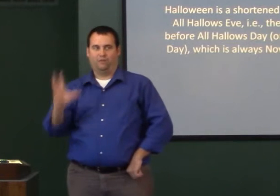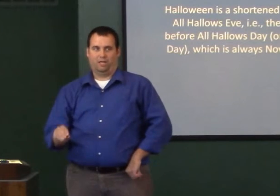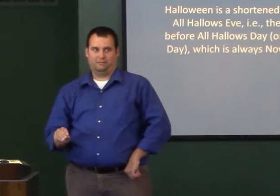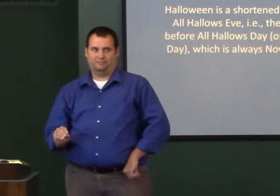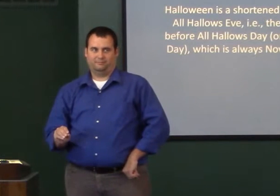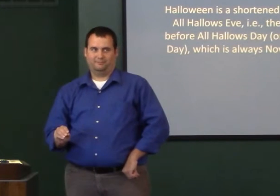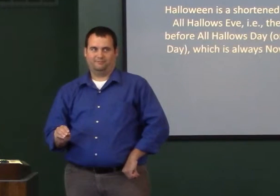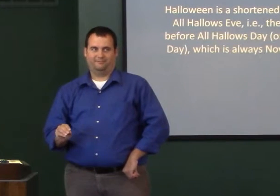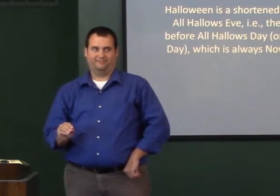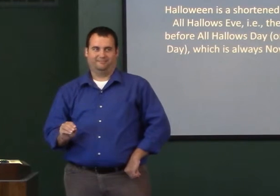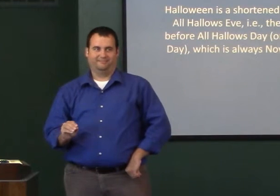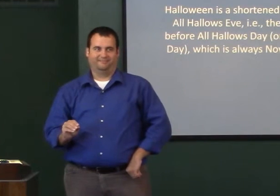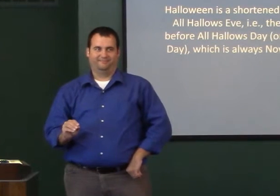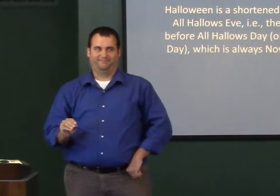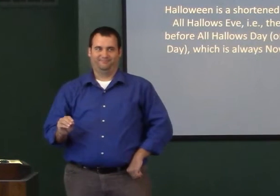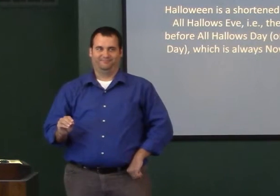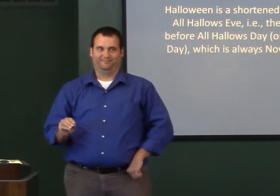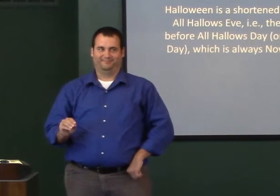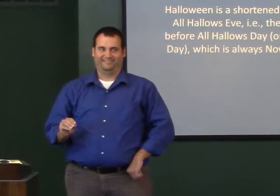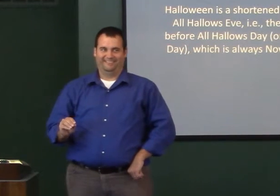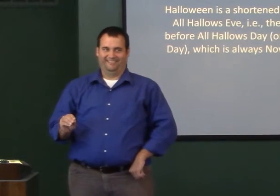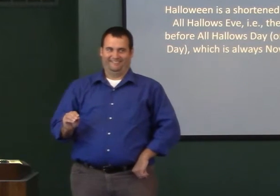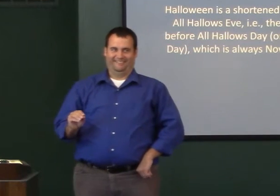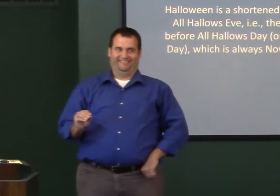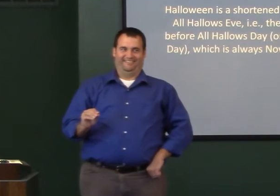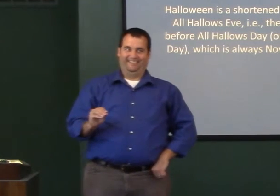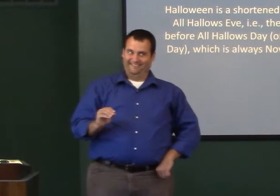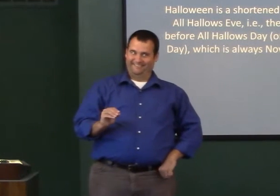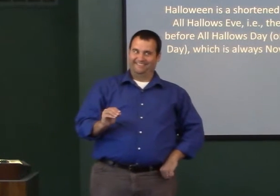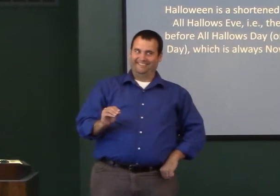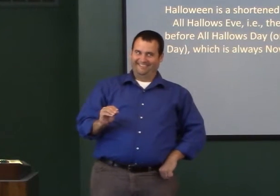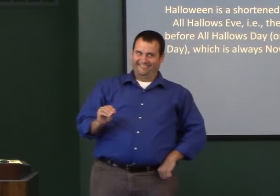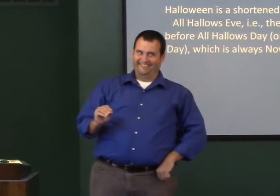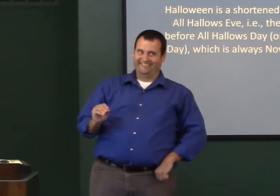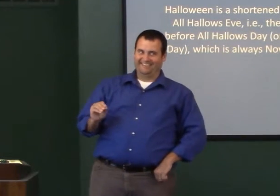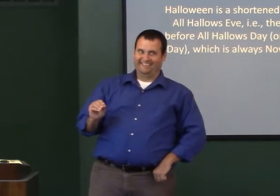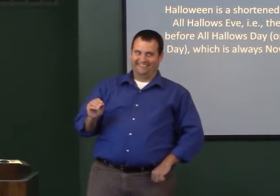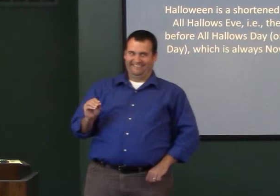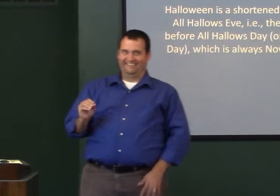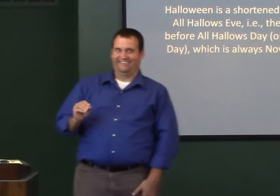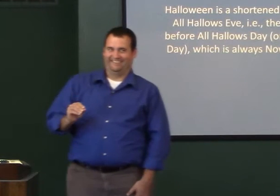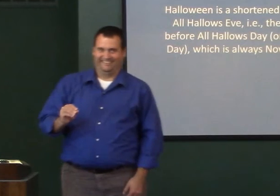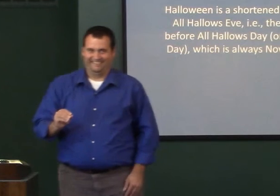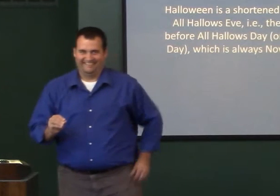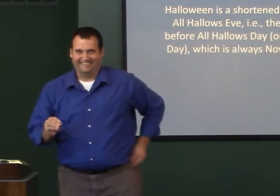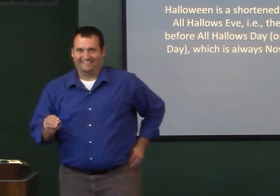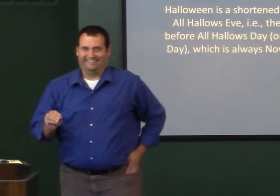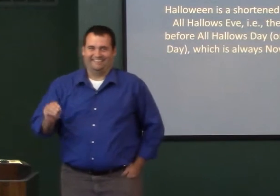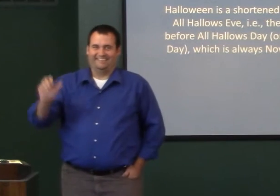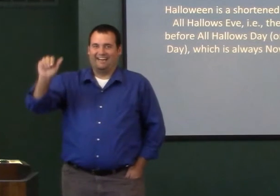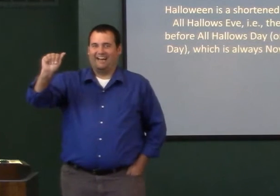Europe. Oh, I didn't see the Africa. You said Africa too. Africa, okay. How is your Alaska? I didn't see the Africa.